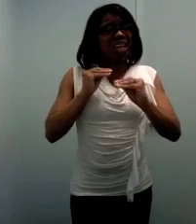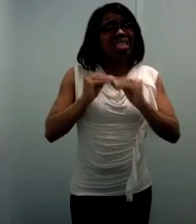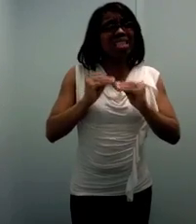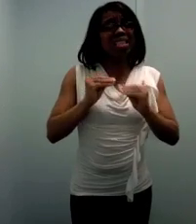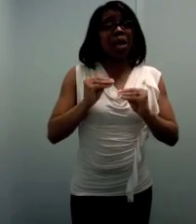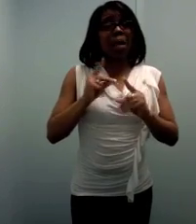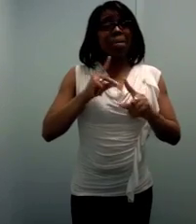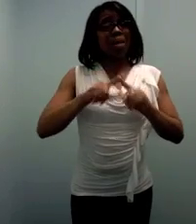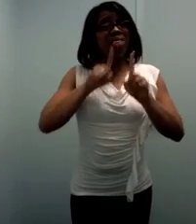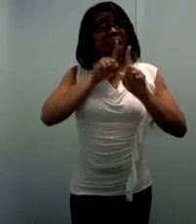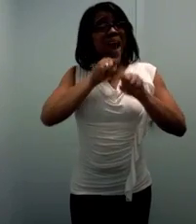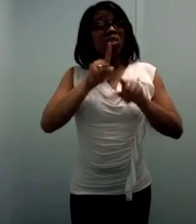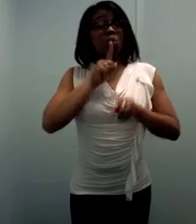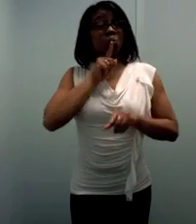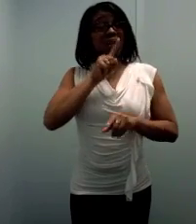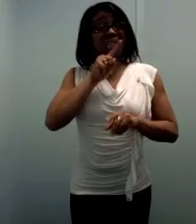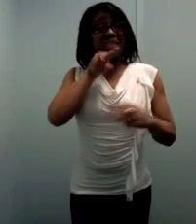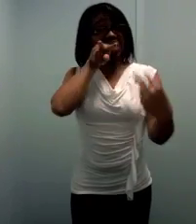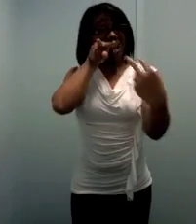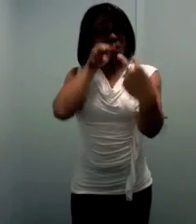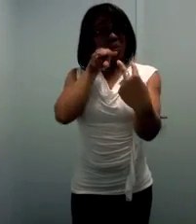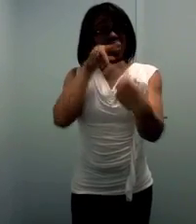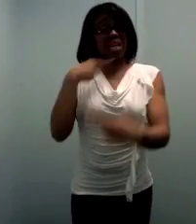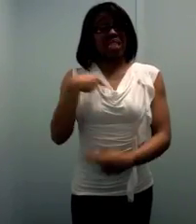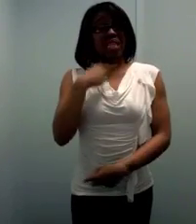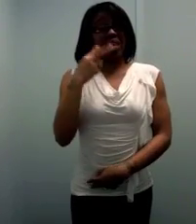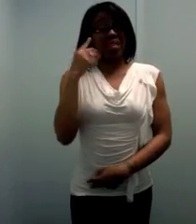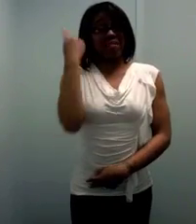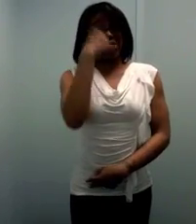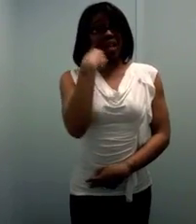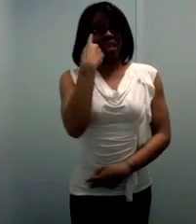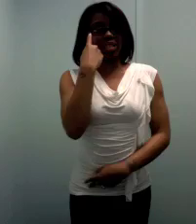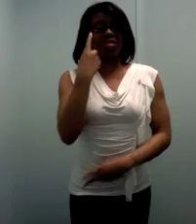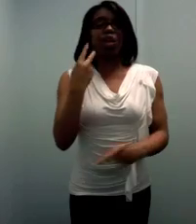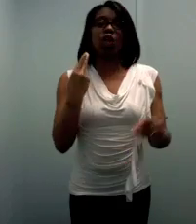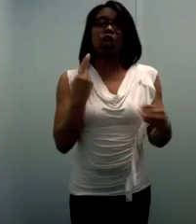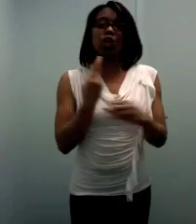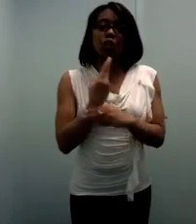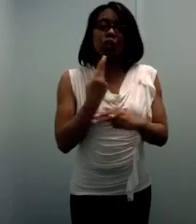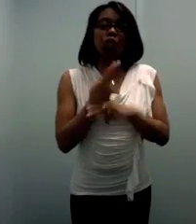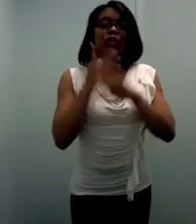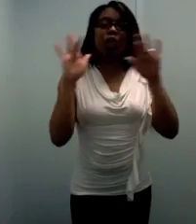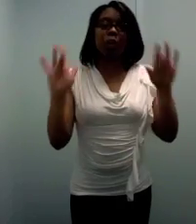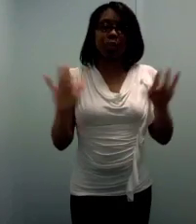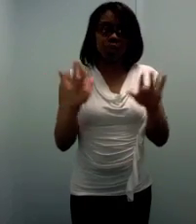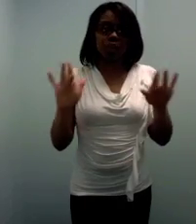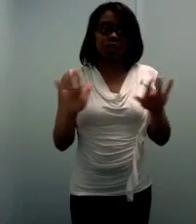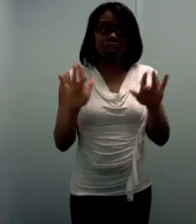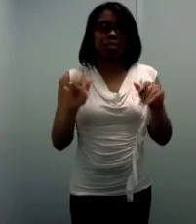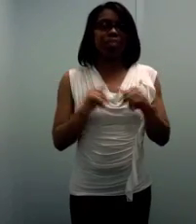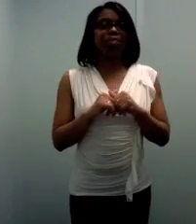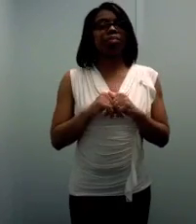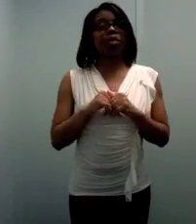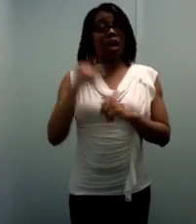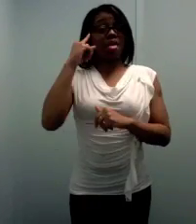face. Use computers. I believe that correctly using